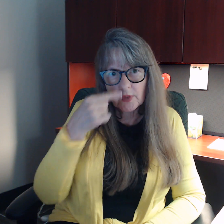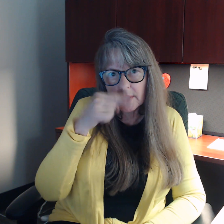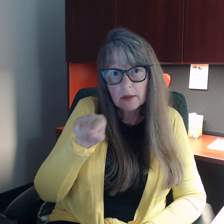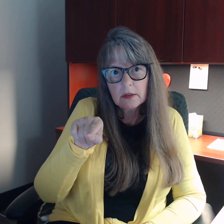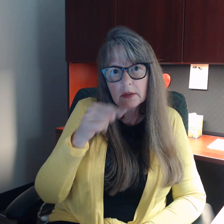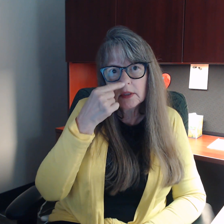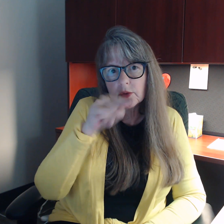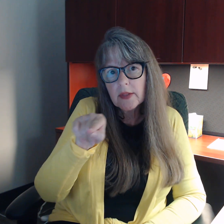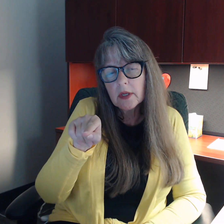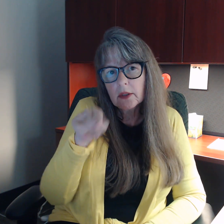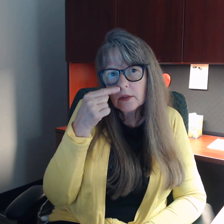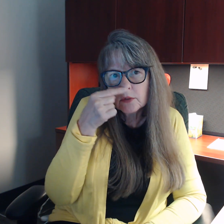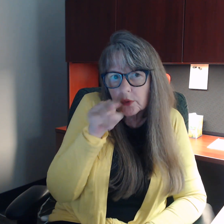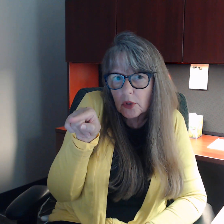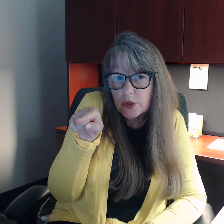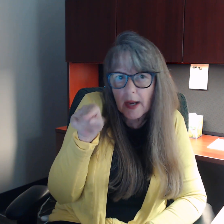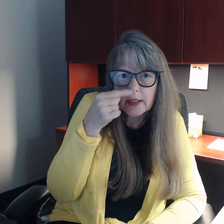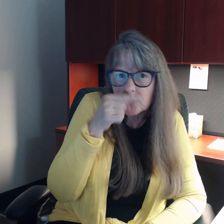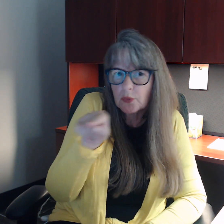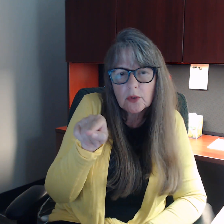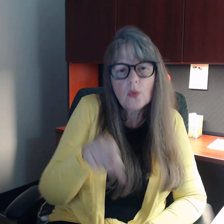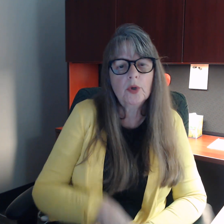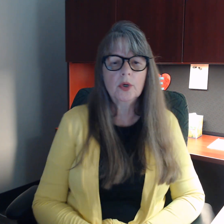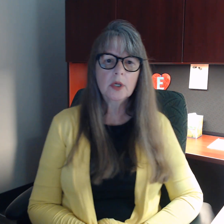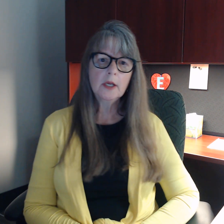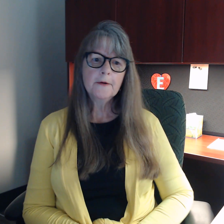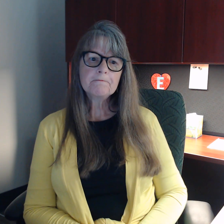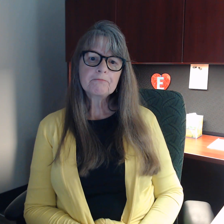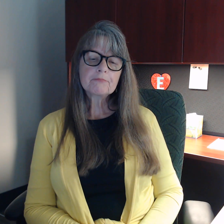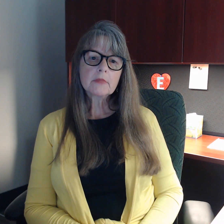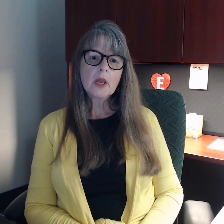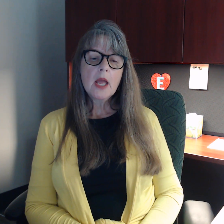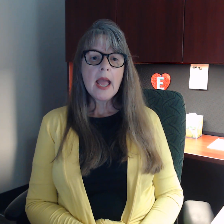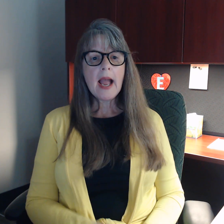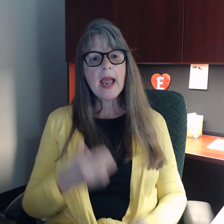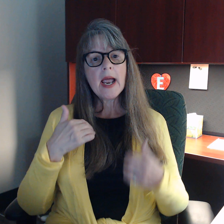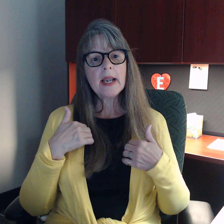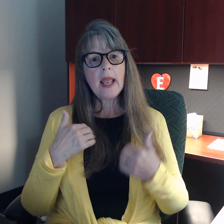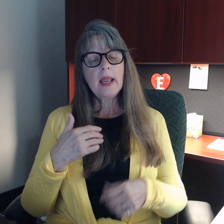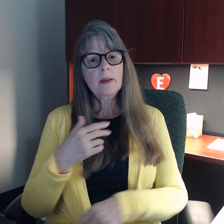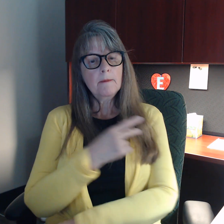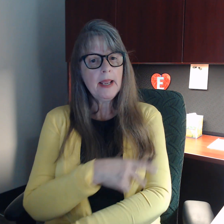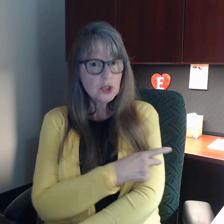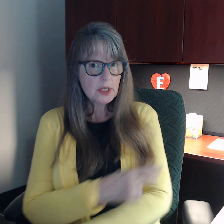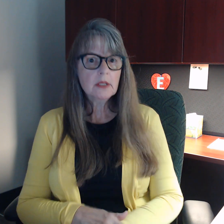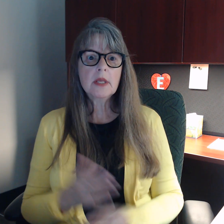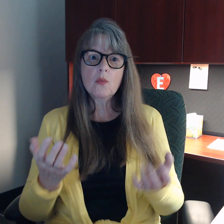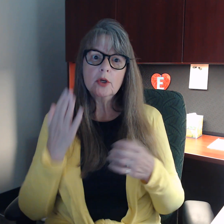there. It's right there, real close by, just around the corner. I had a patient that wanted to